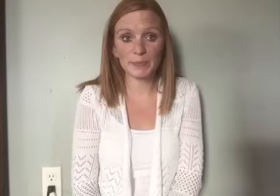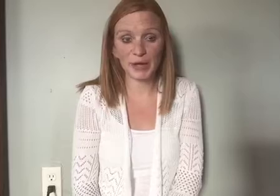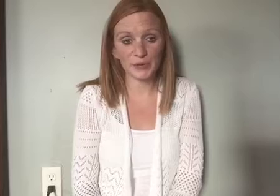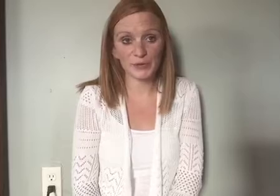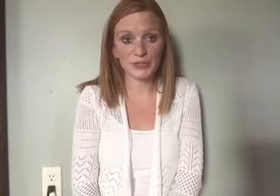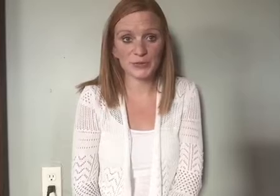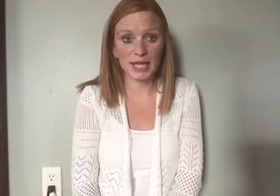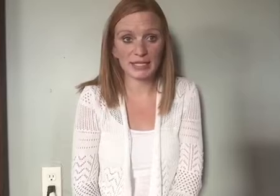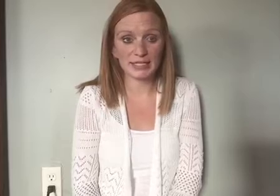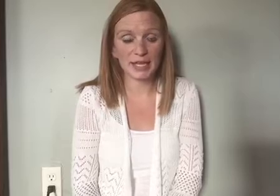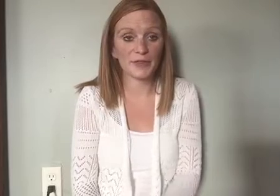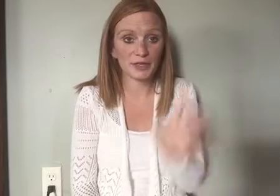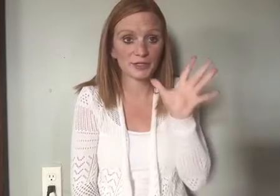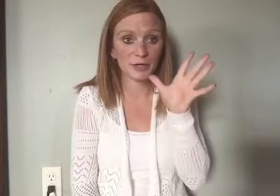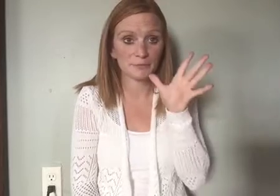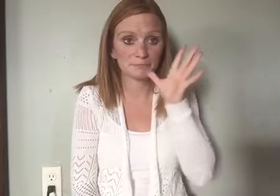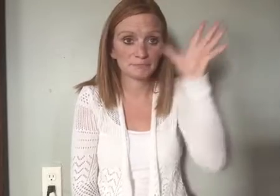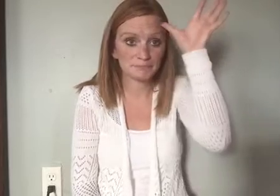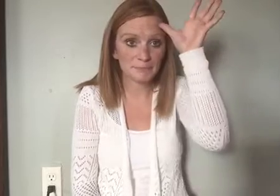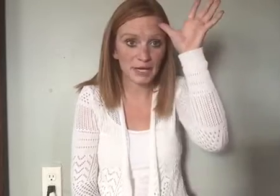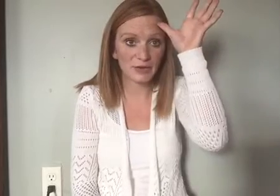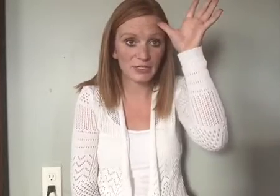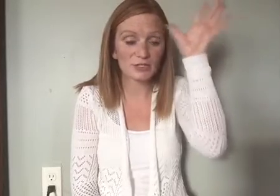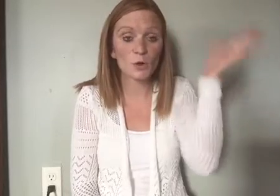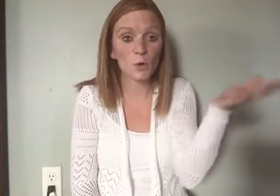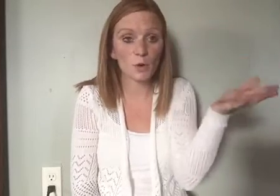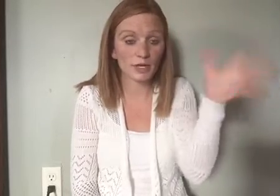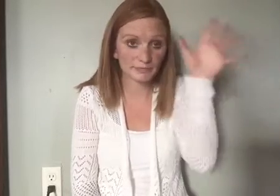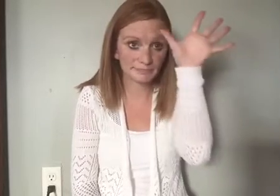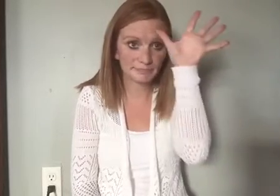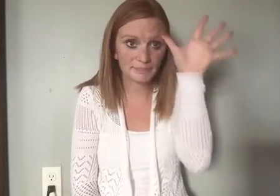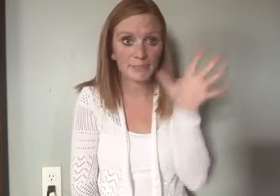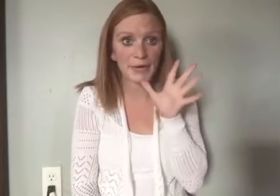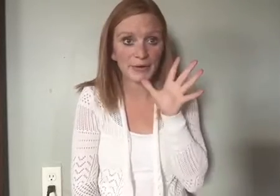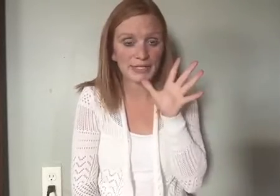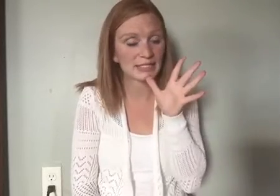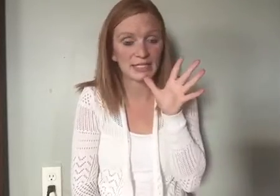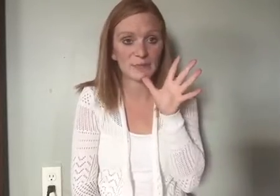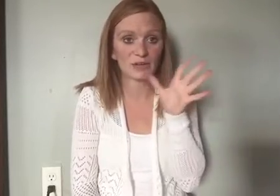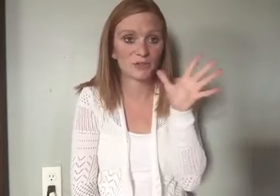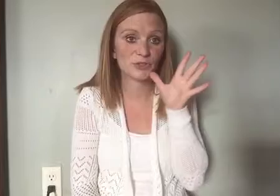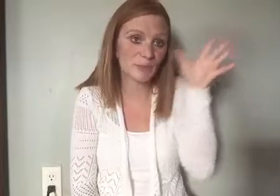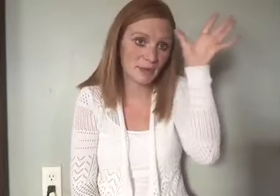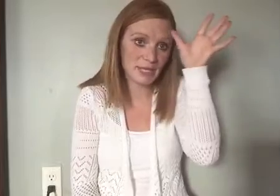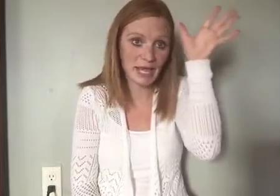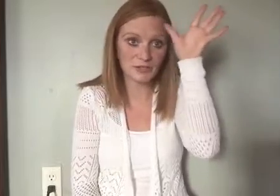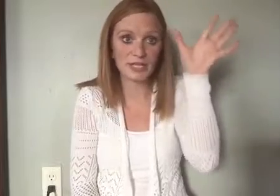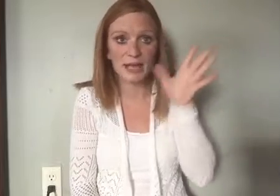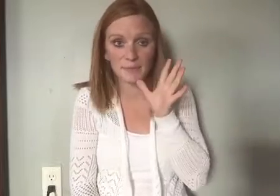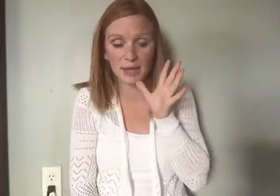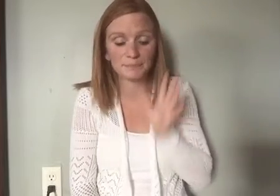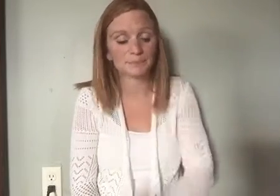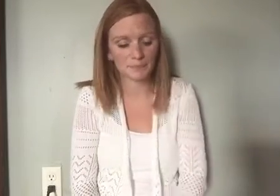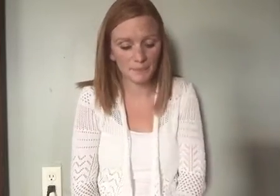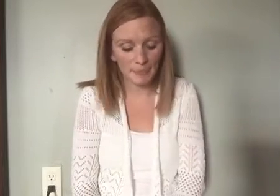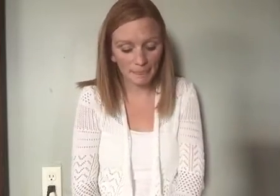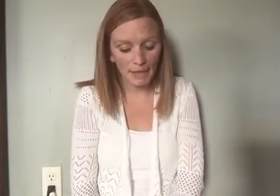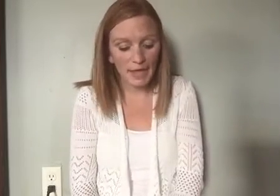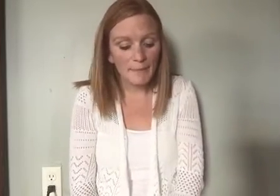pair those two signs together. So parents or parents. It doesn't matter if you do mom, dad, or dad, mom.